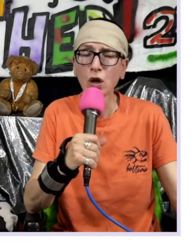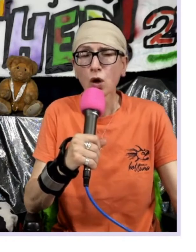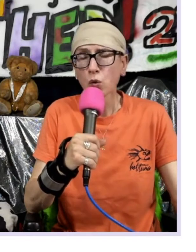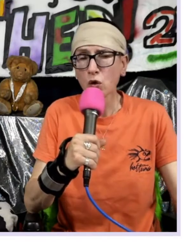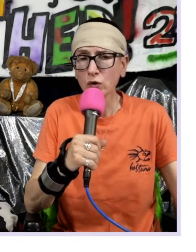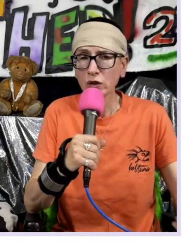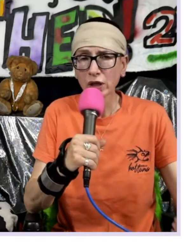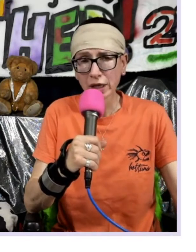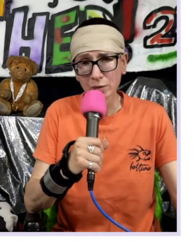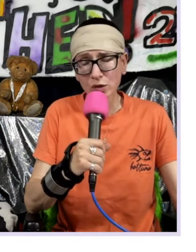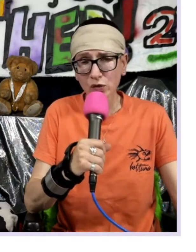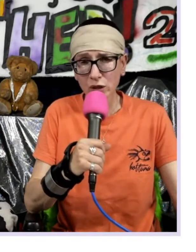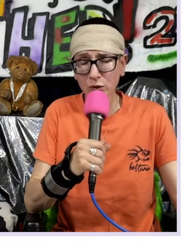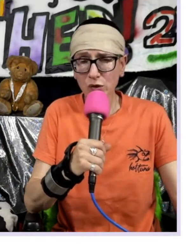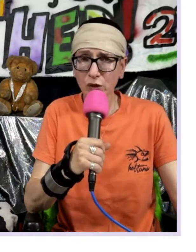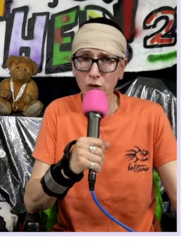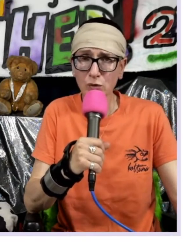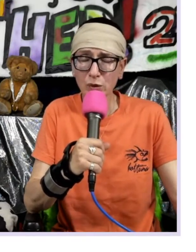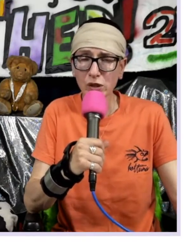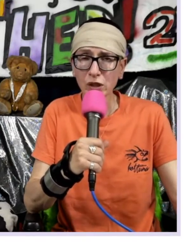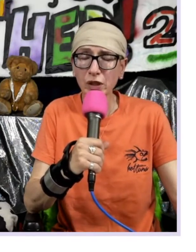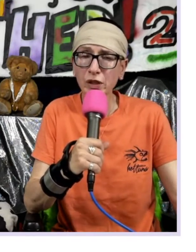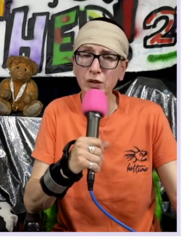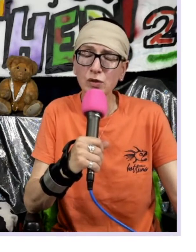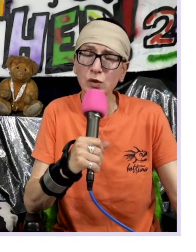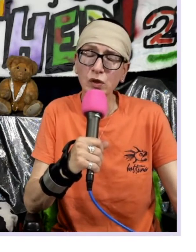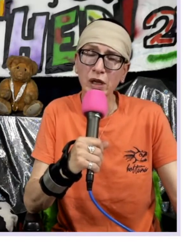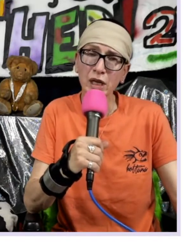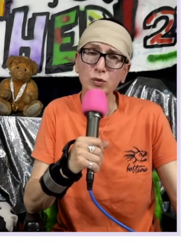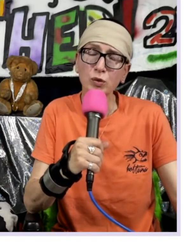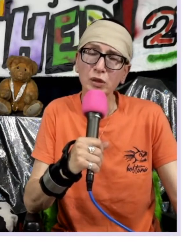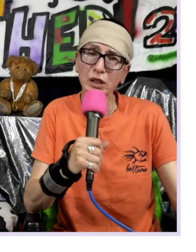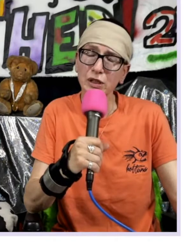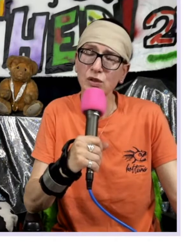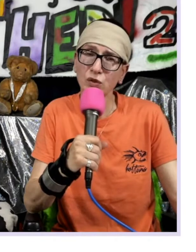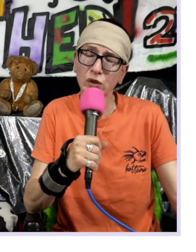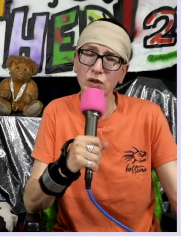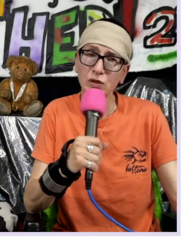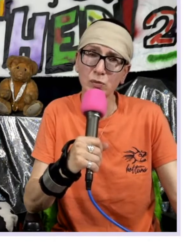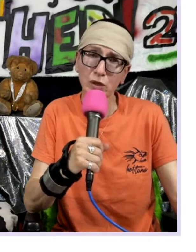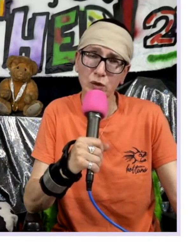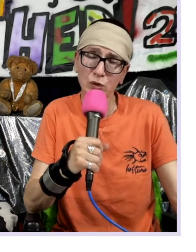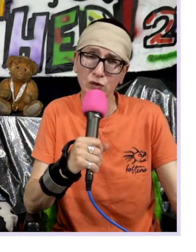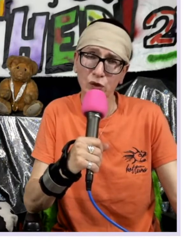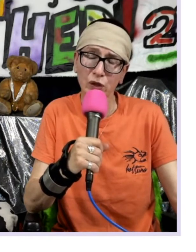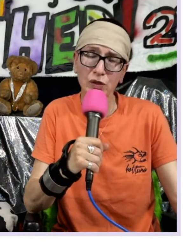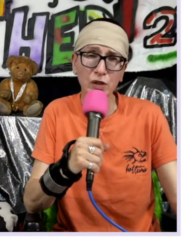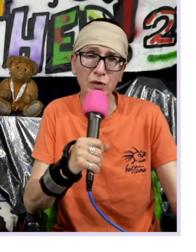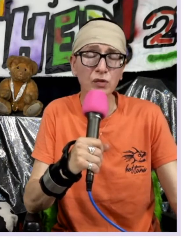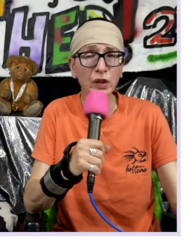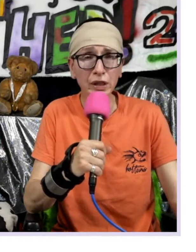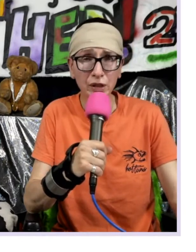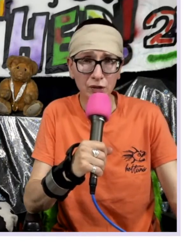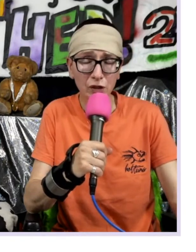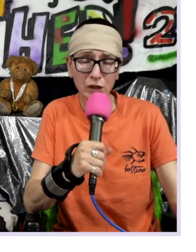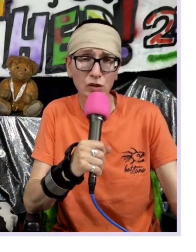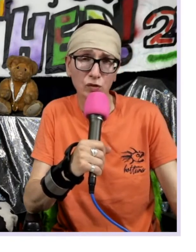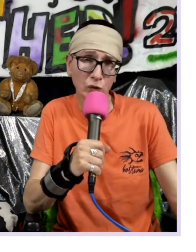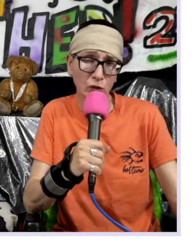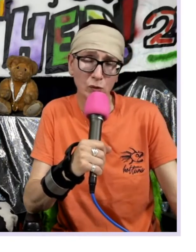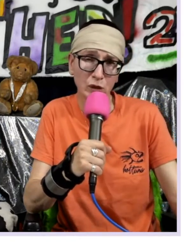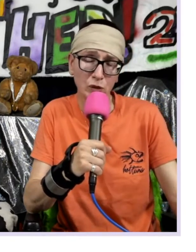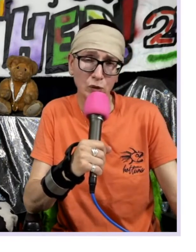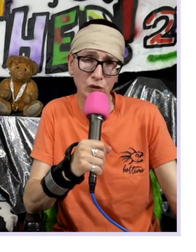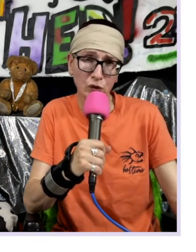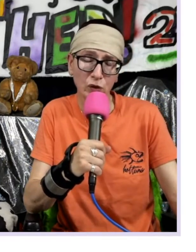details. What the app developers are hoping is that the app will be classified as a medical device. Now, if it is